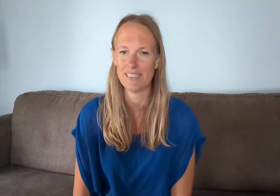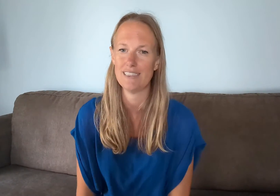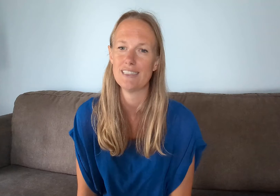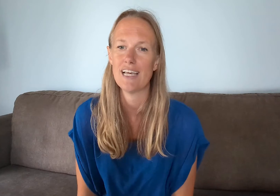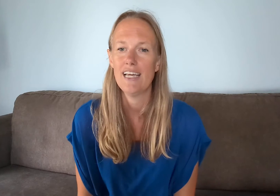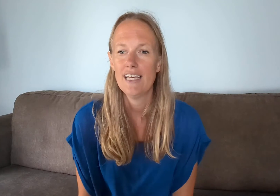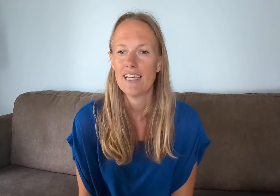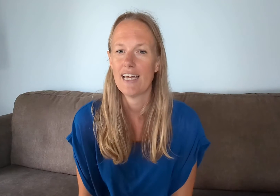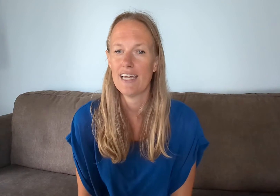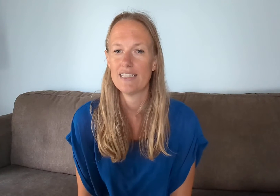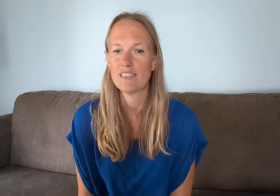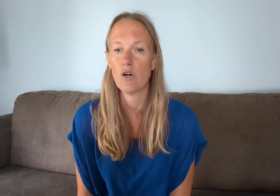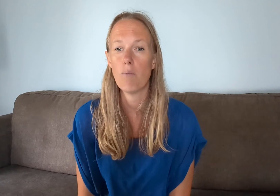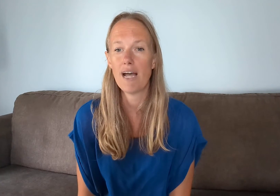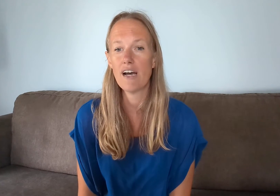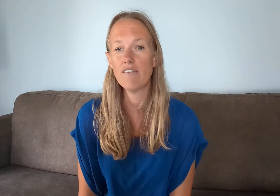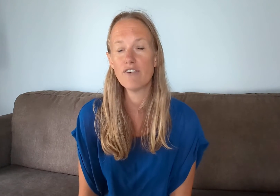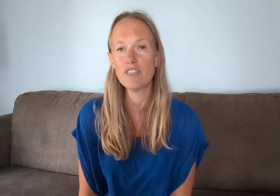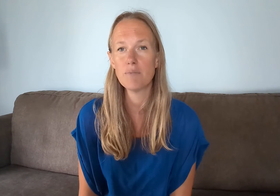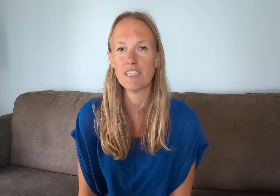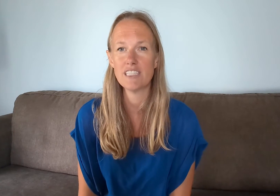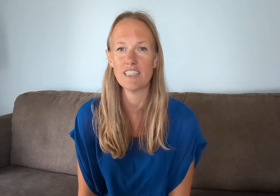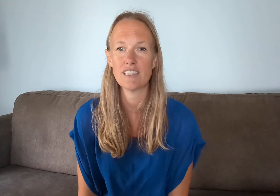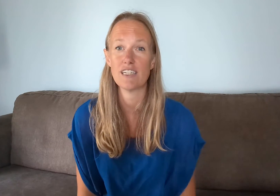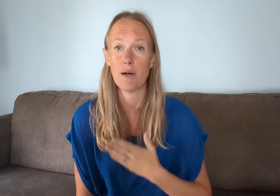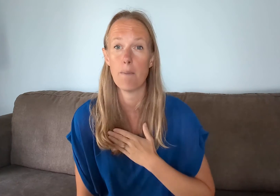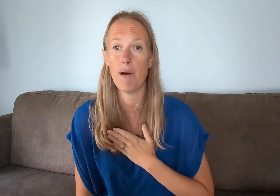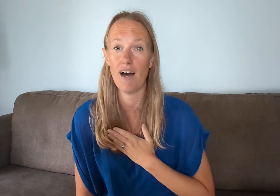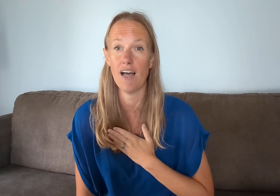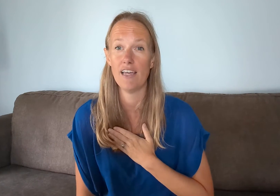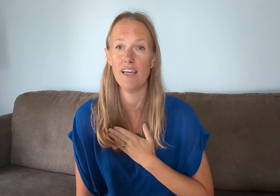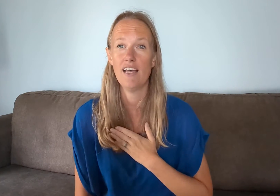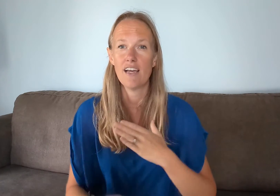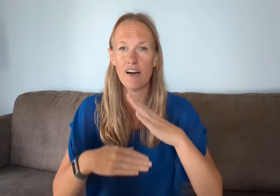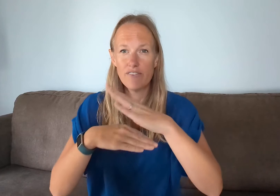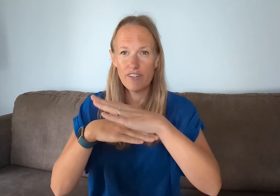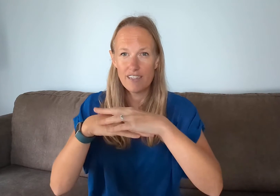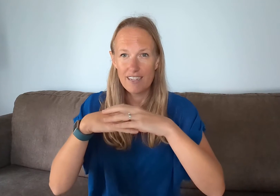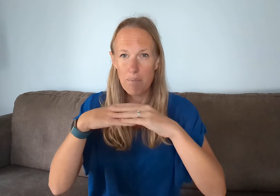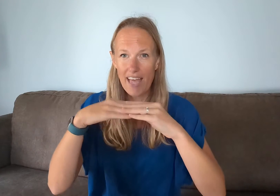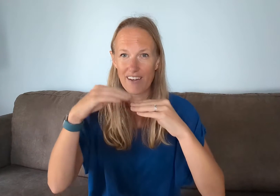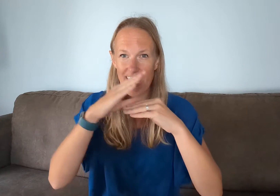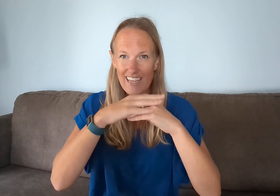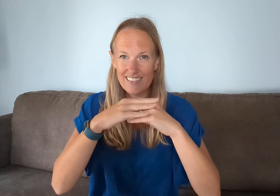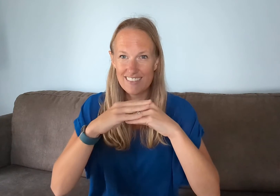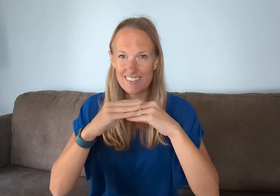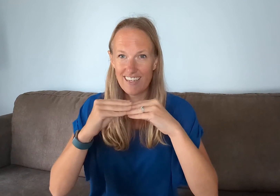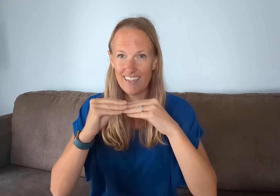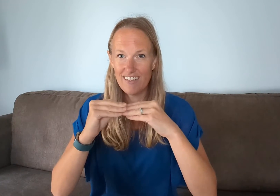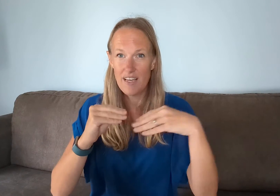muscles. Okay, so my comfort, my shelter. My comfort, gonna pet your hands. Okay,